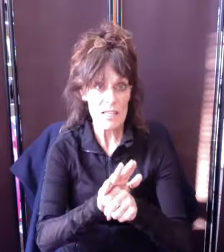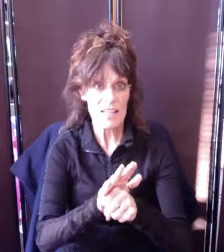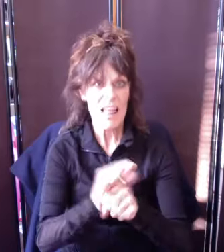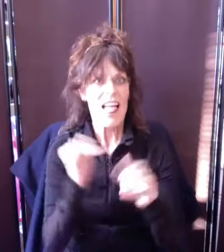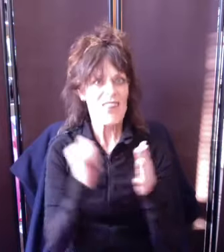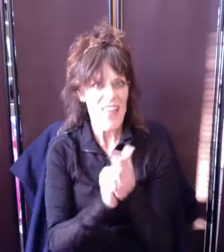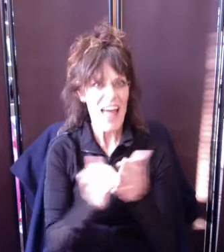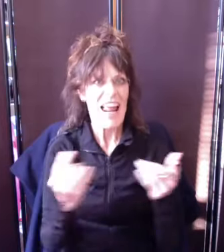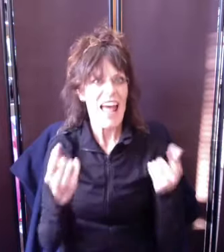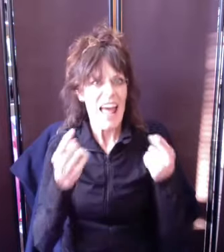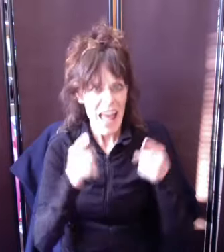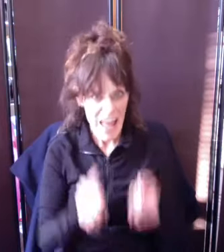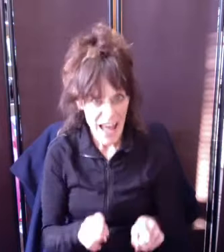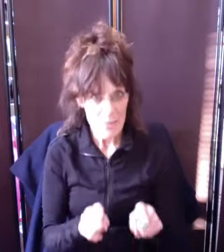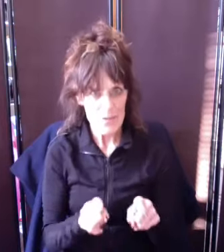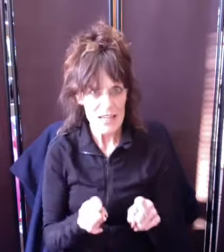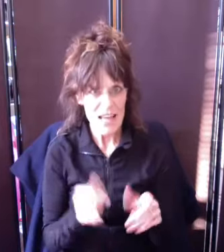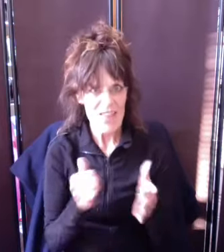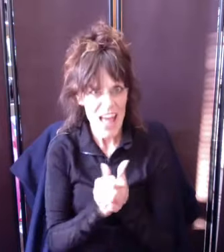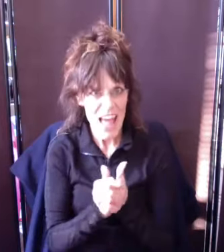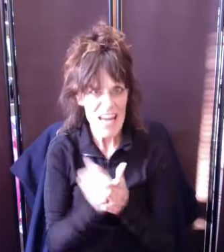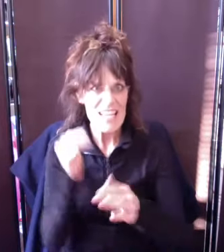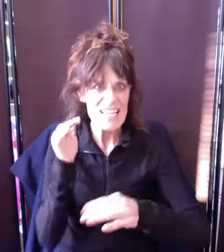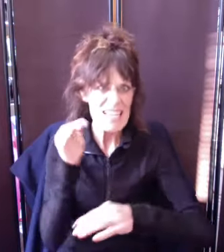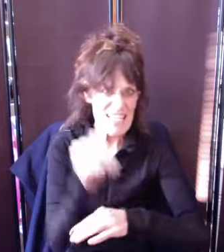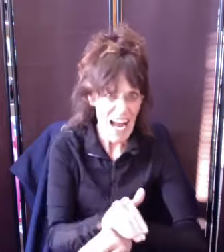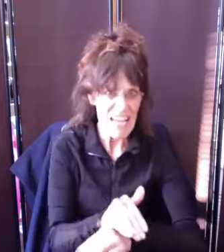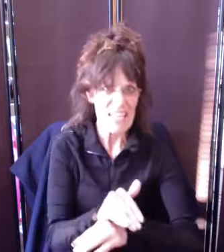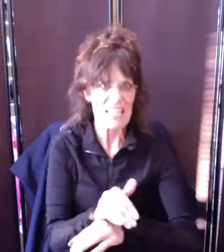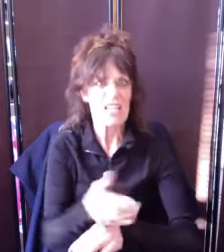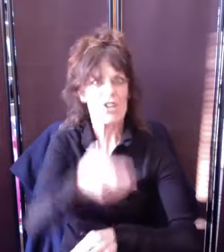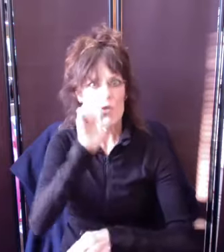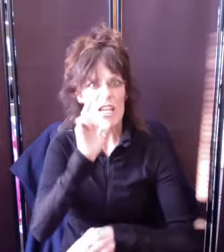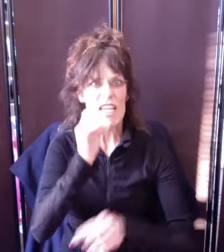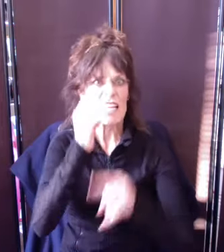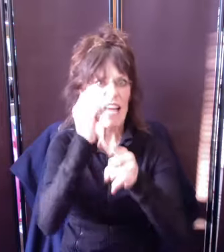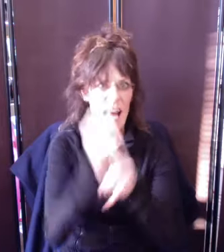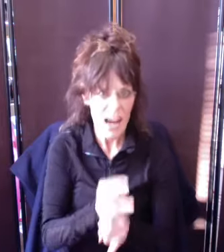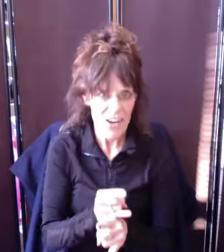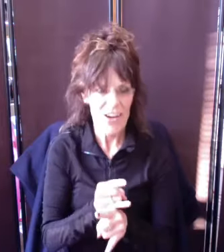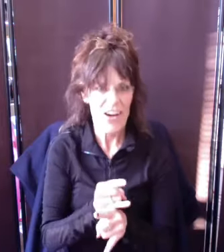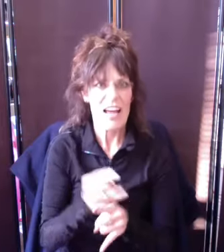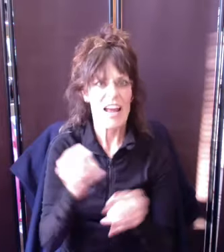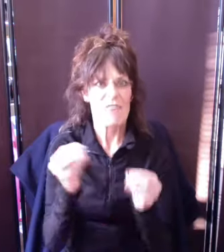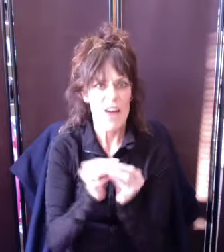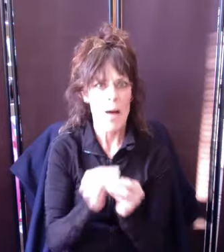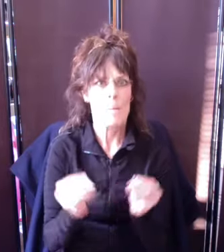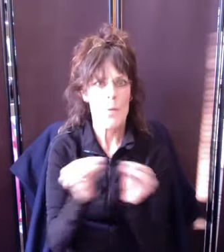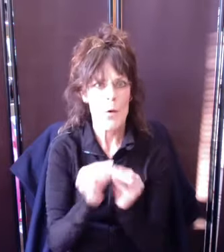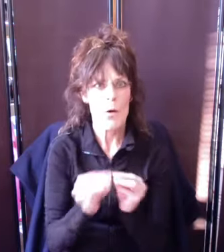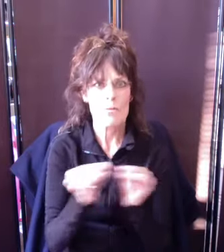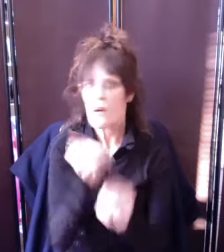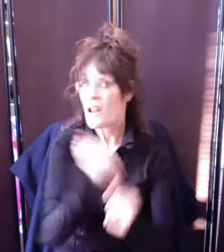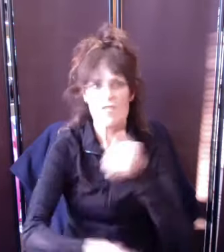gooey, sticky strawberry daiquiri with half a nip in it. And I found even more of it every time I took a swig out of those bottles. And I